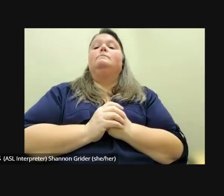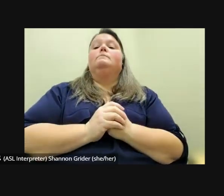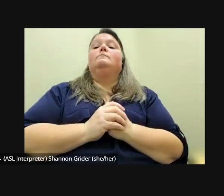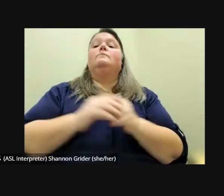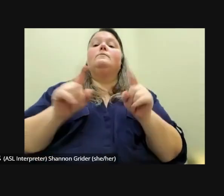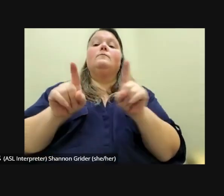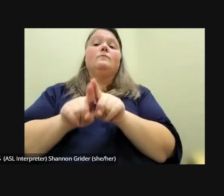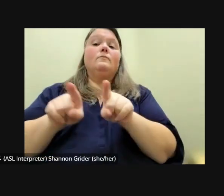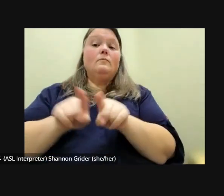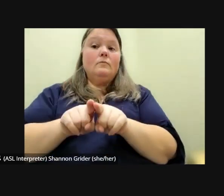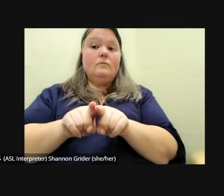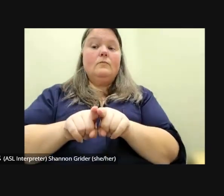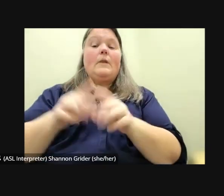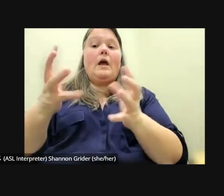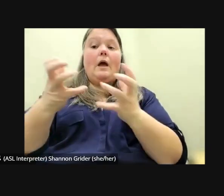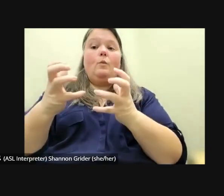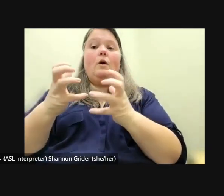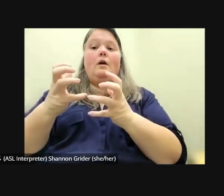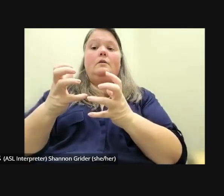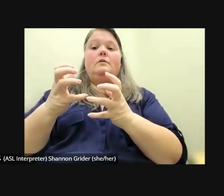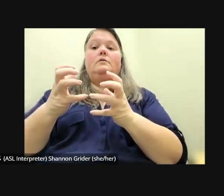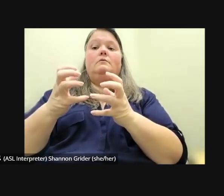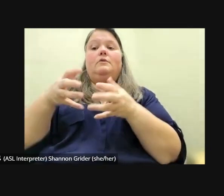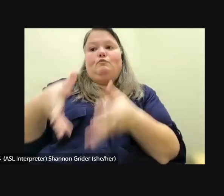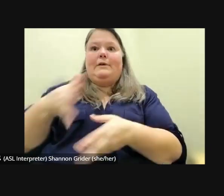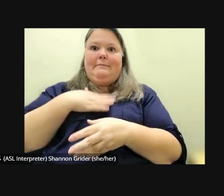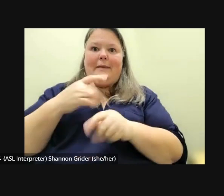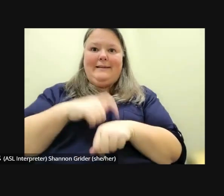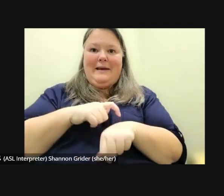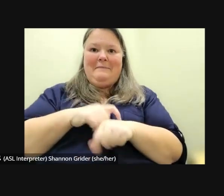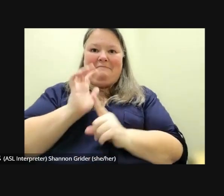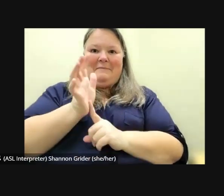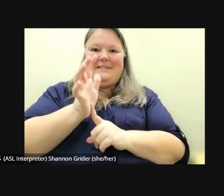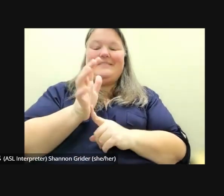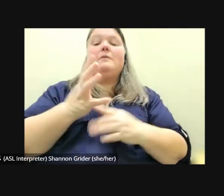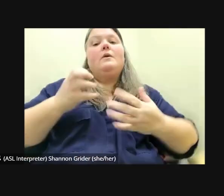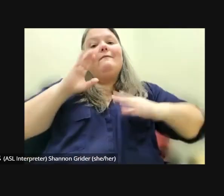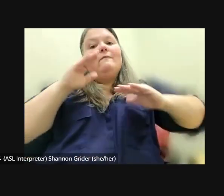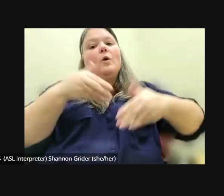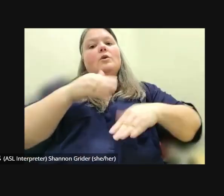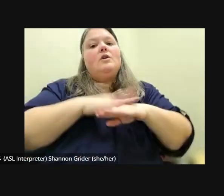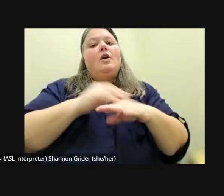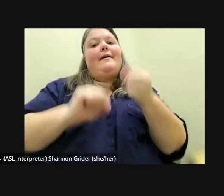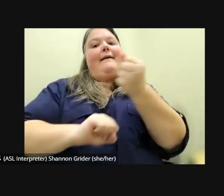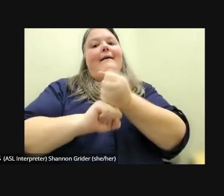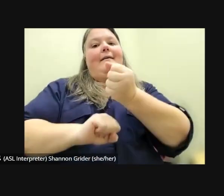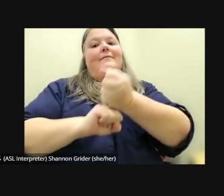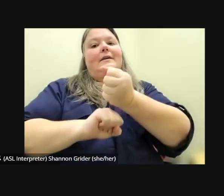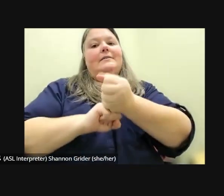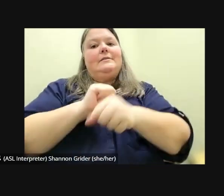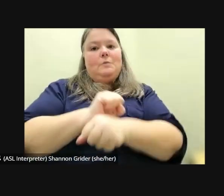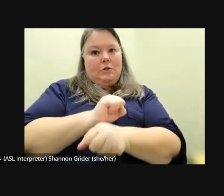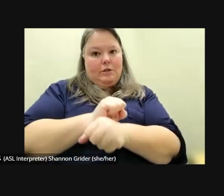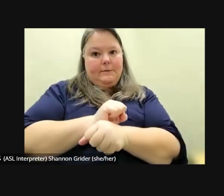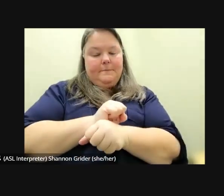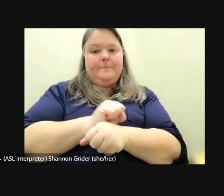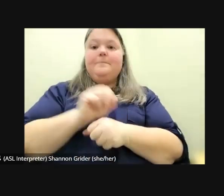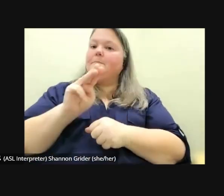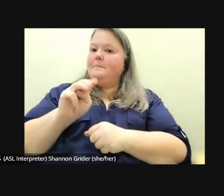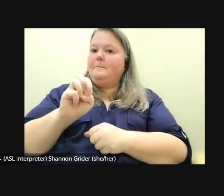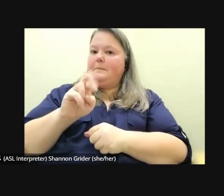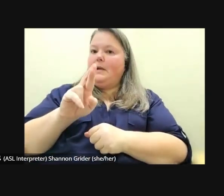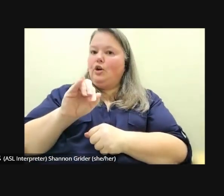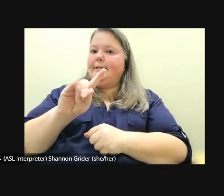rest of the 5 minutes here focusing on the advocacy work, as Meredith mentioned. So there